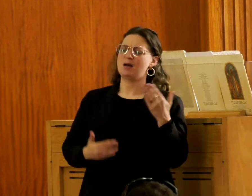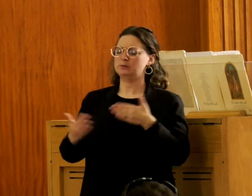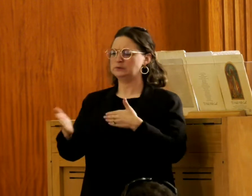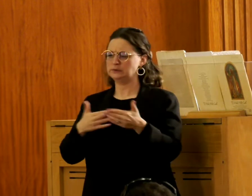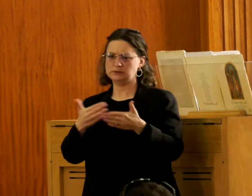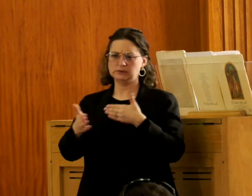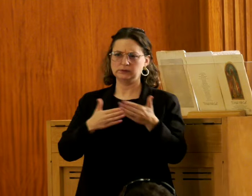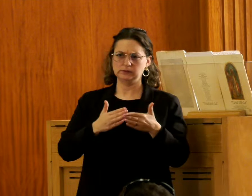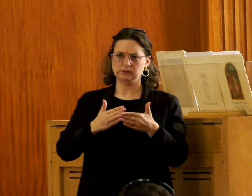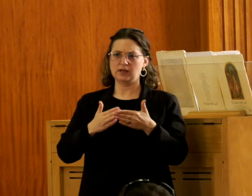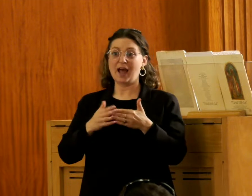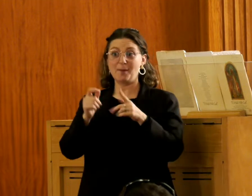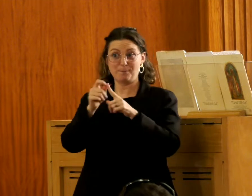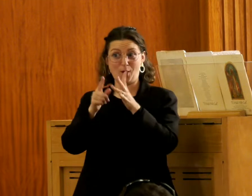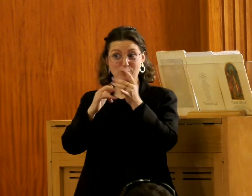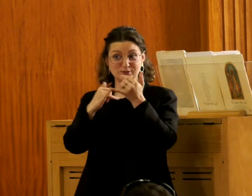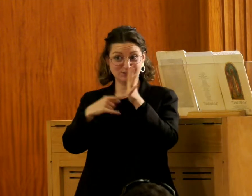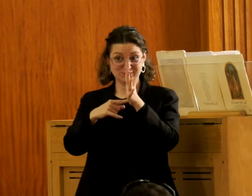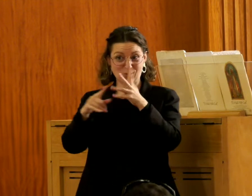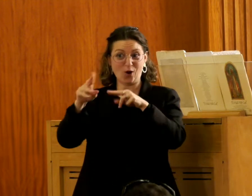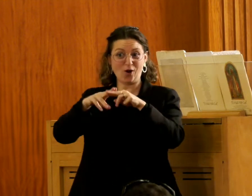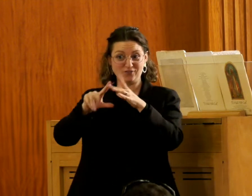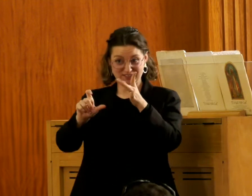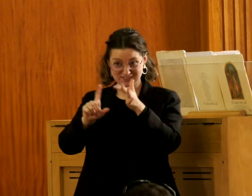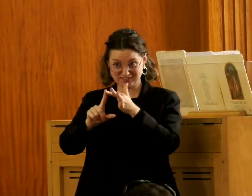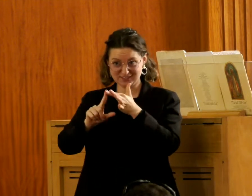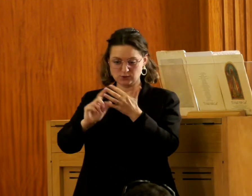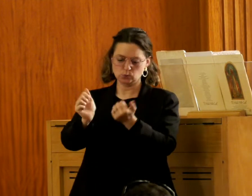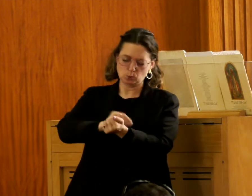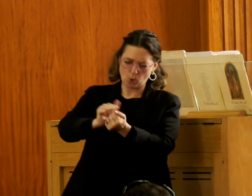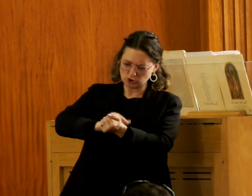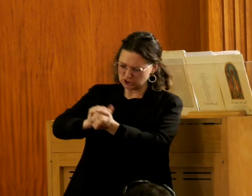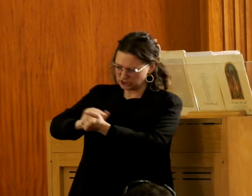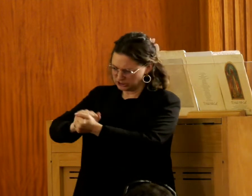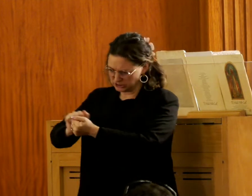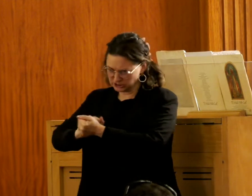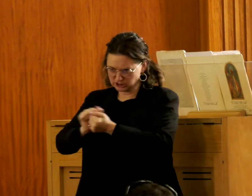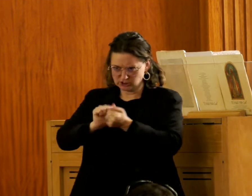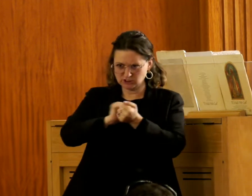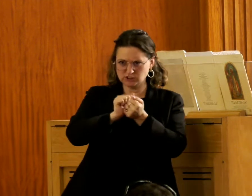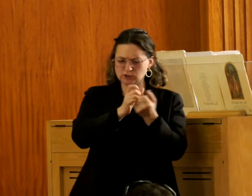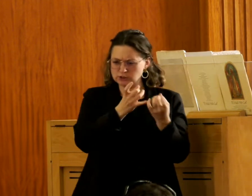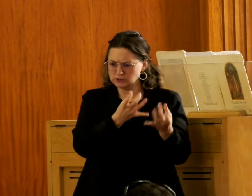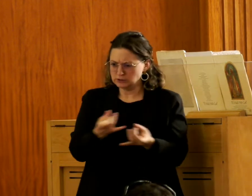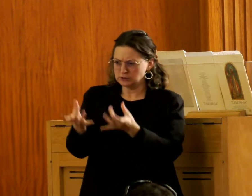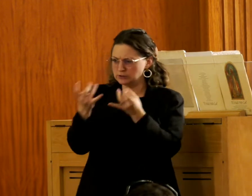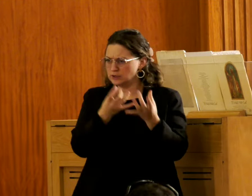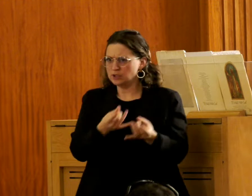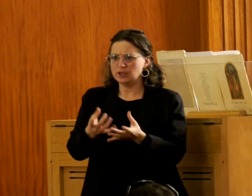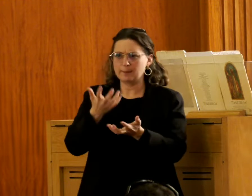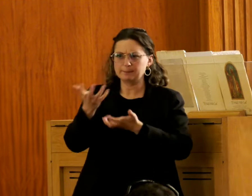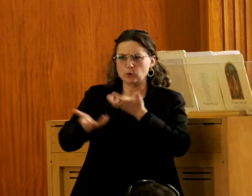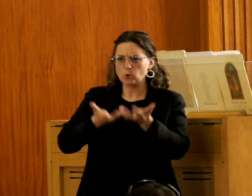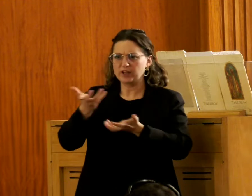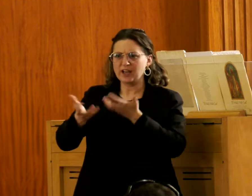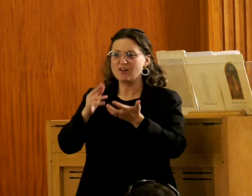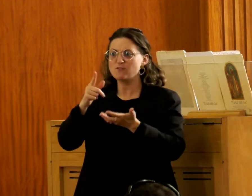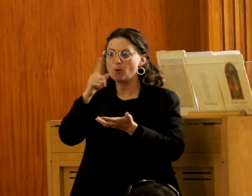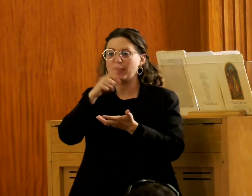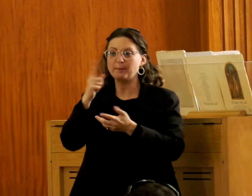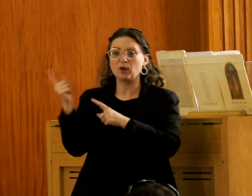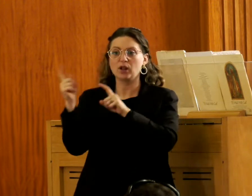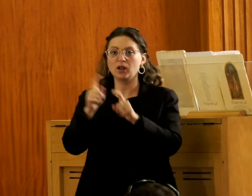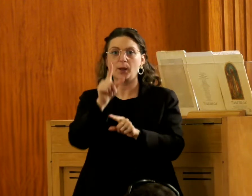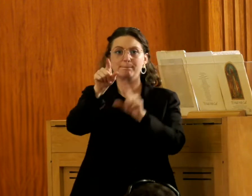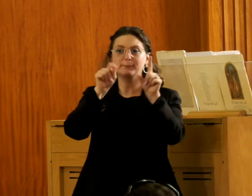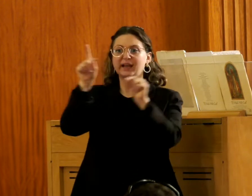farm and post office, washing all the laundry by hand and preparing meals for seasonal vegetable pickers. There